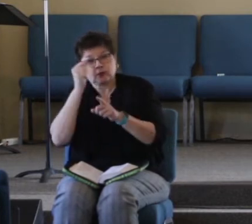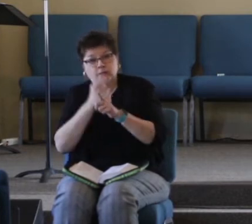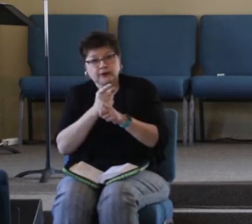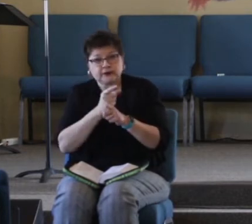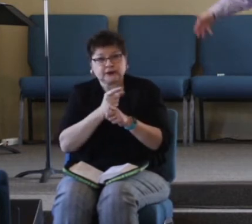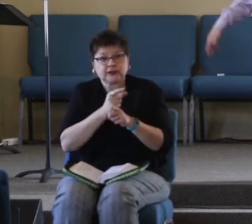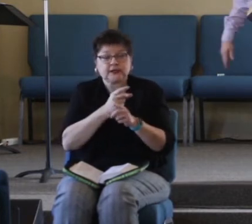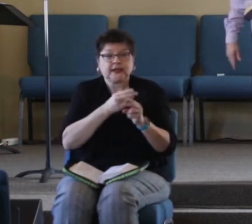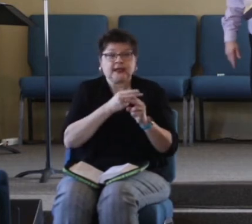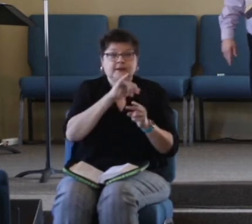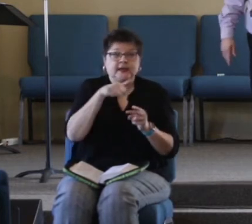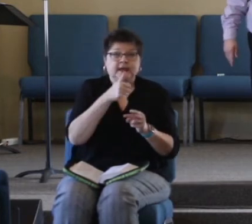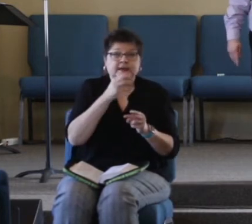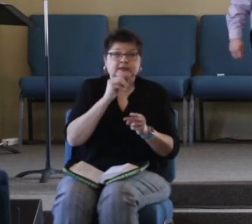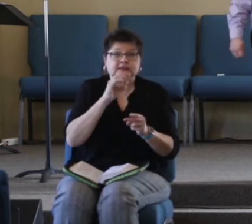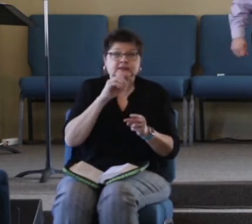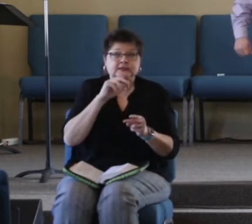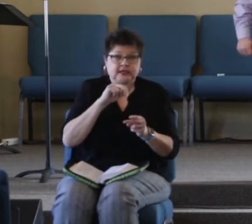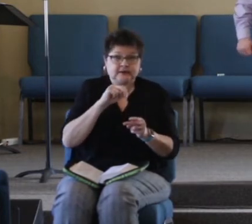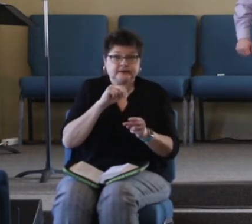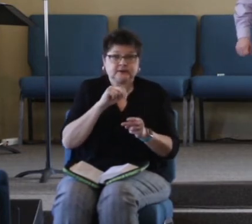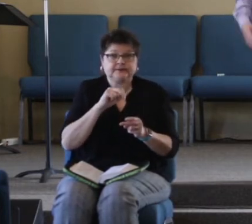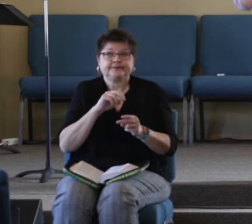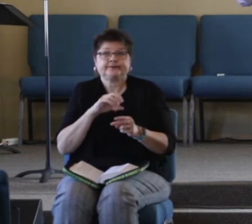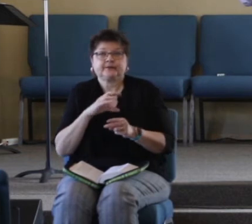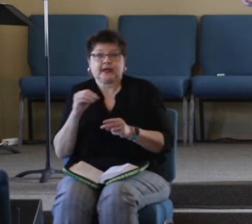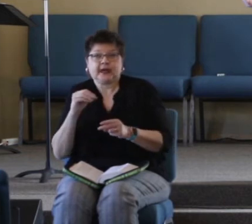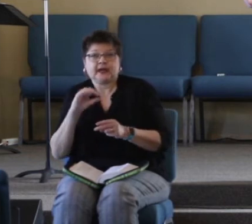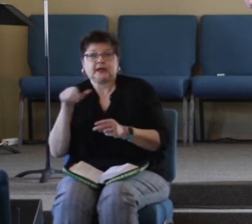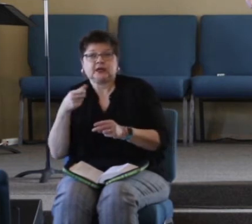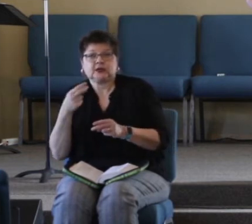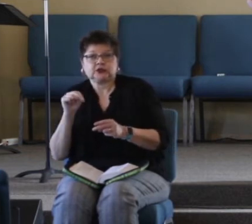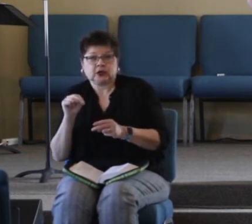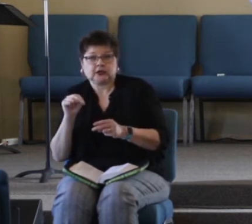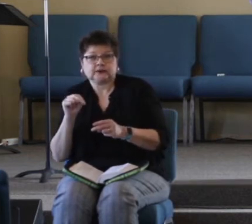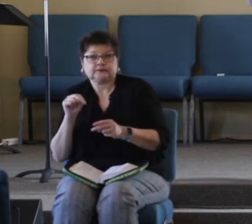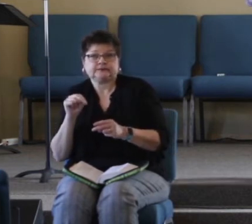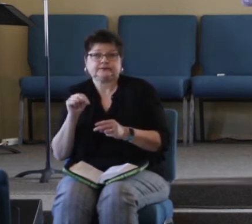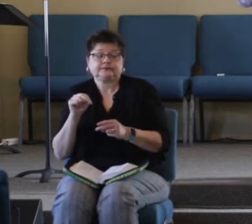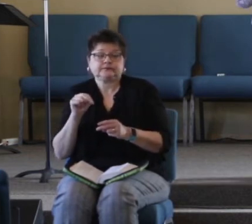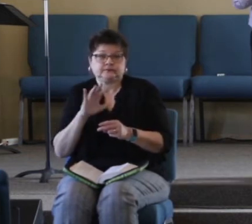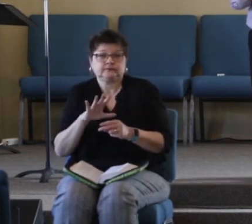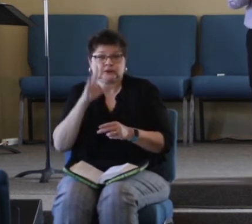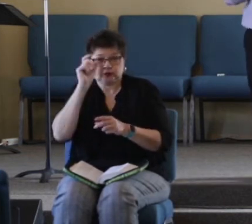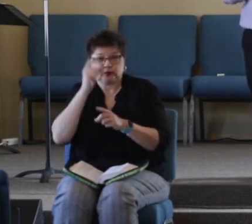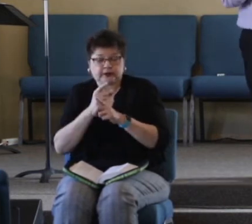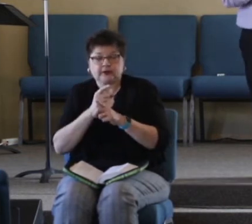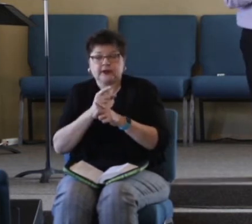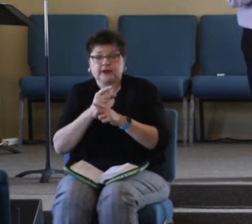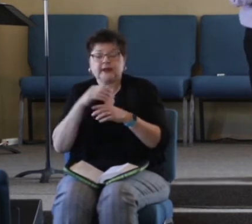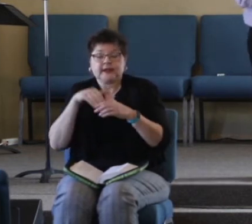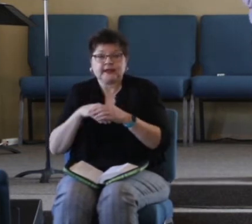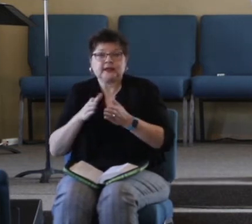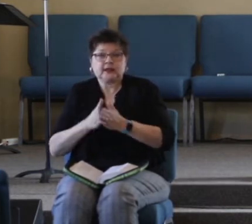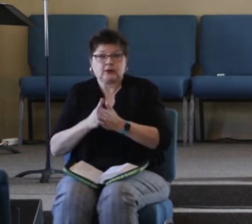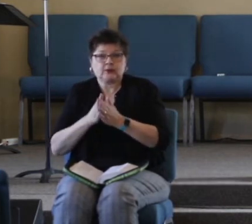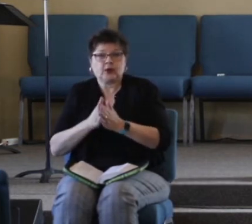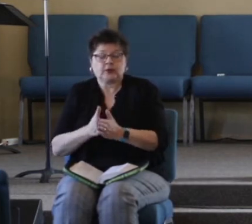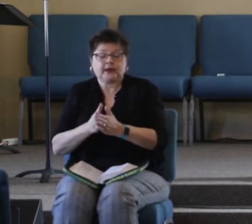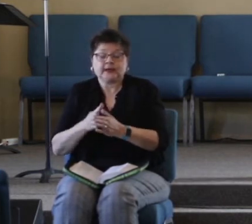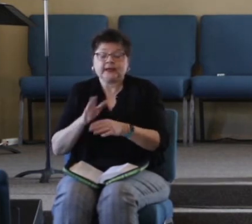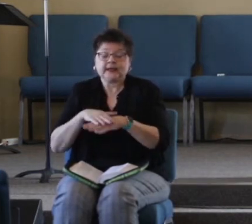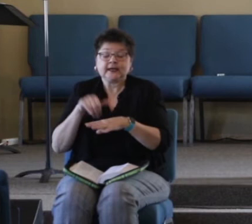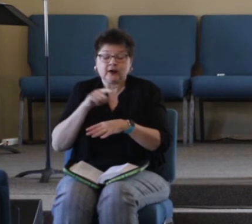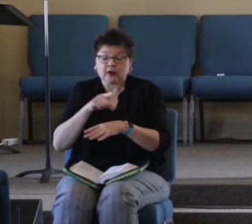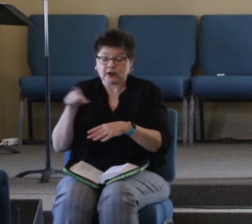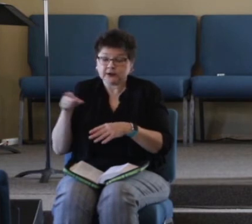and John, his brother, in the boat with Zebedee, their father, mending their nets. And he called them. Immediately they left the boat and their